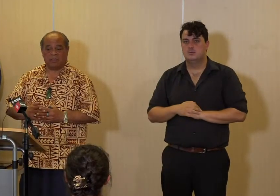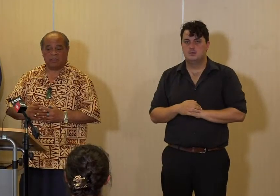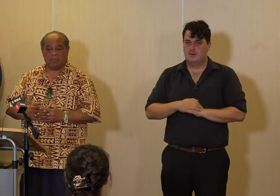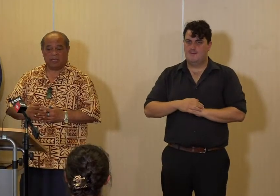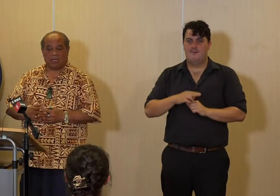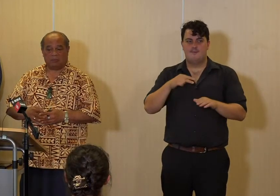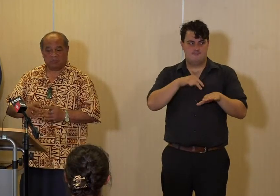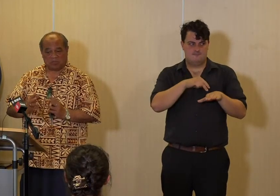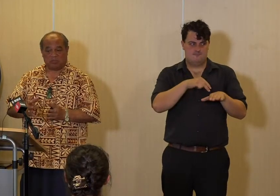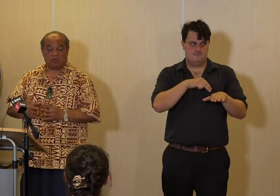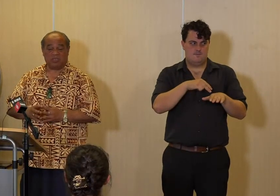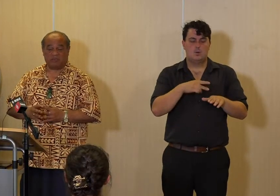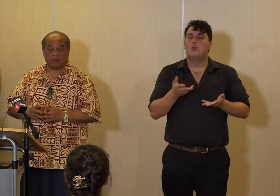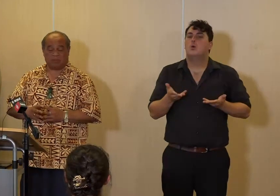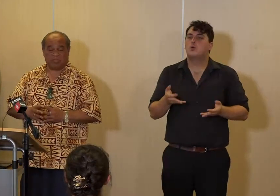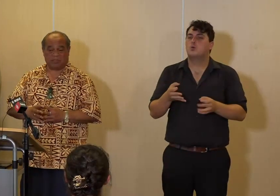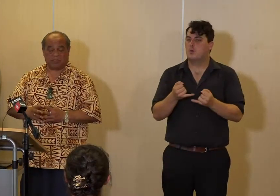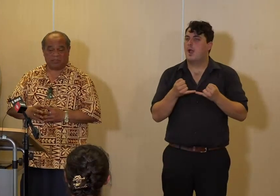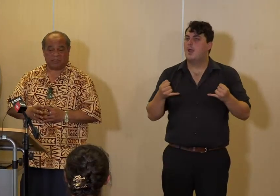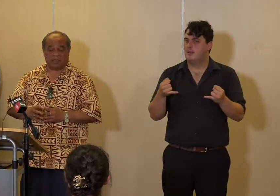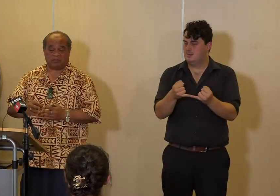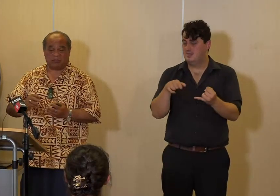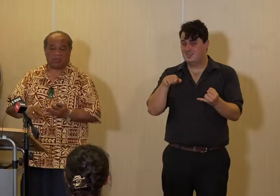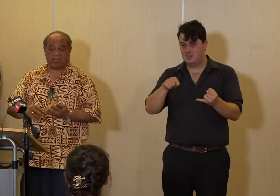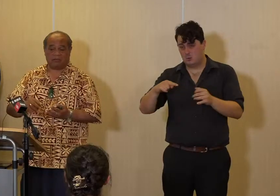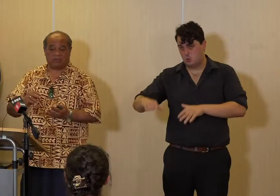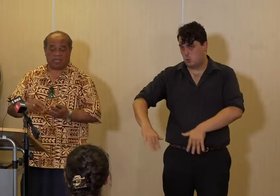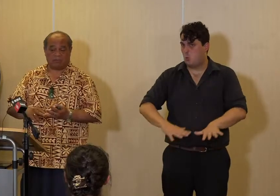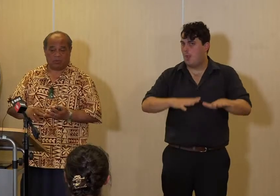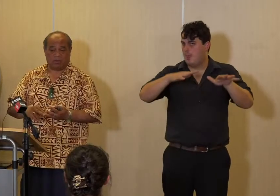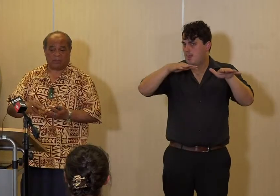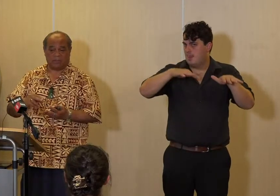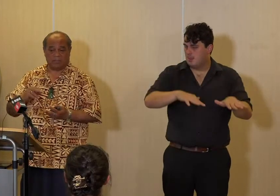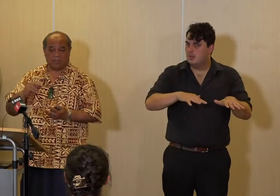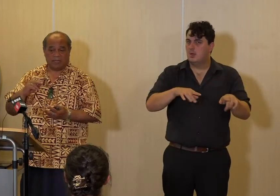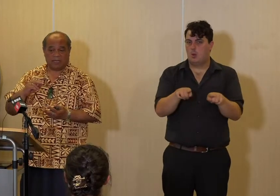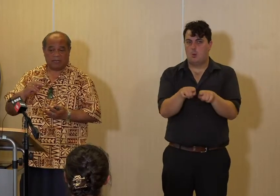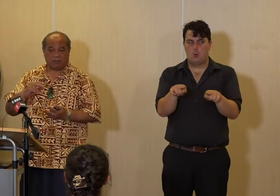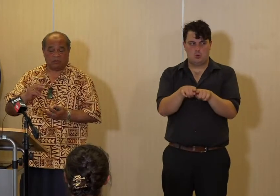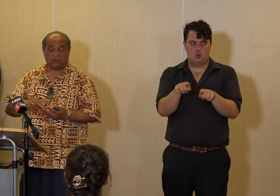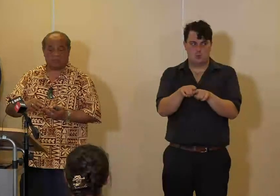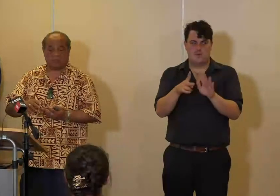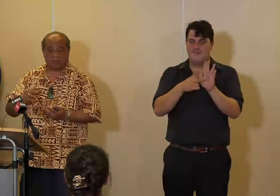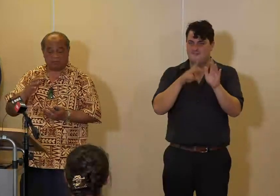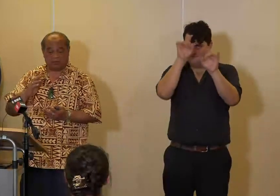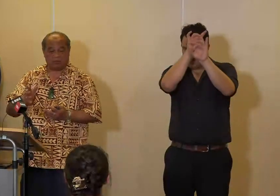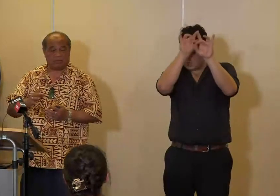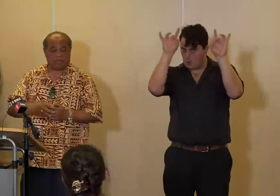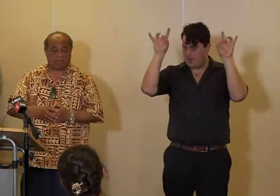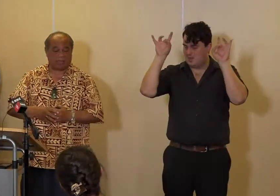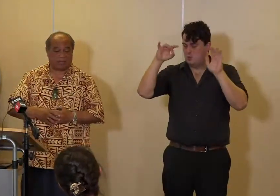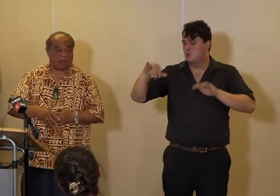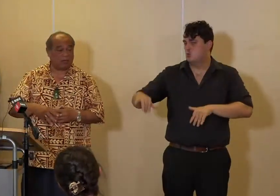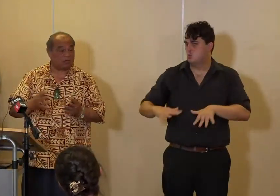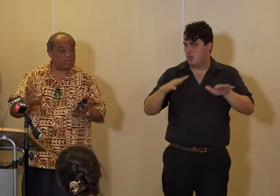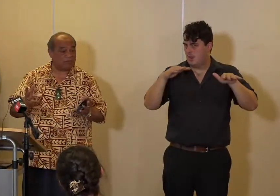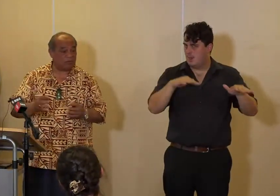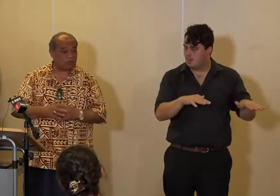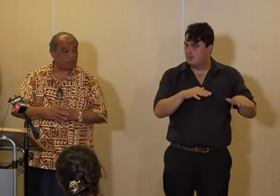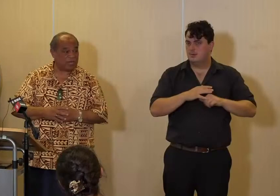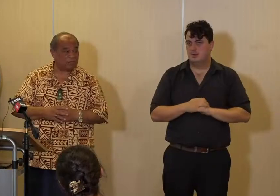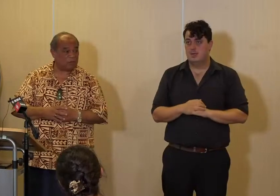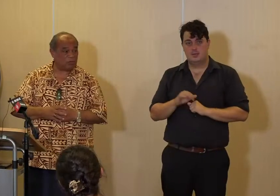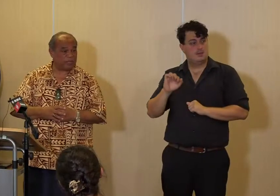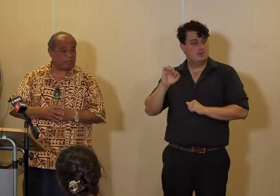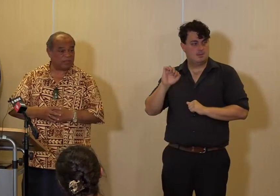swell. This morning, I was pleased to see that Tokelau, Samoa, all of them have reduced their alert level